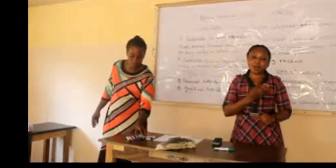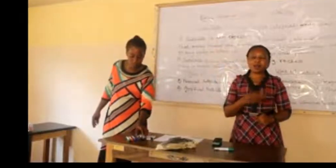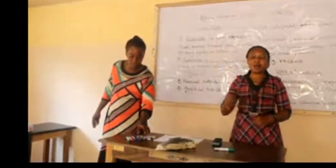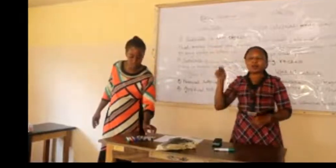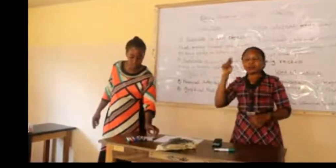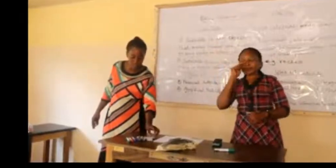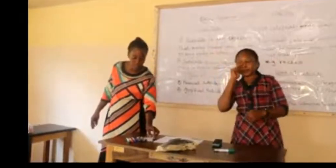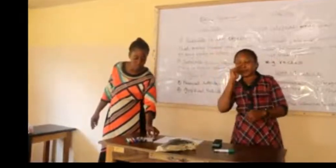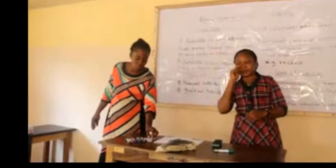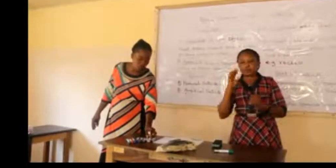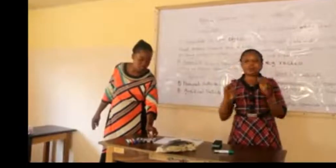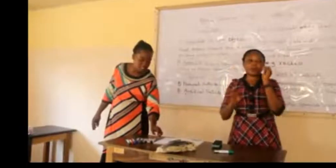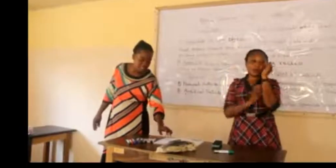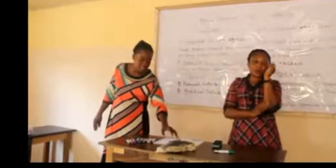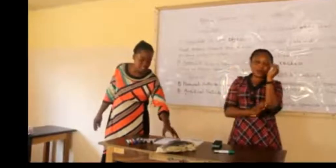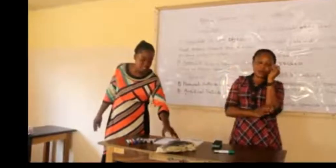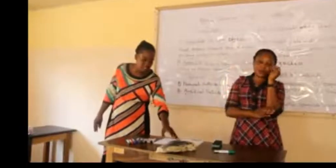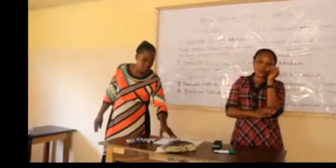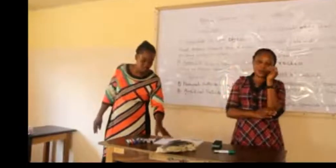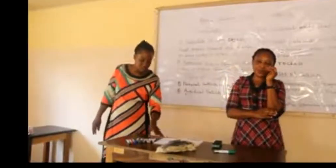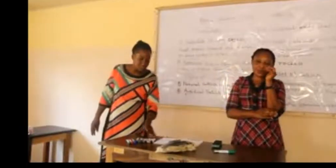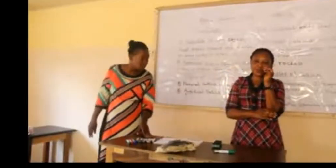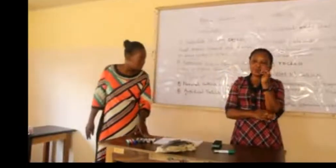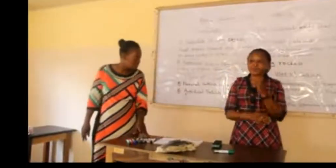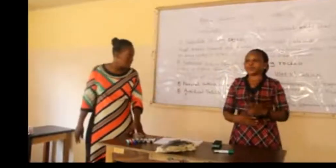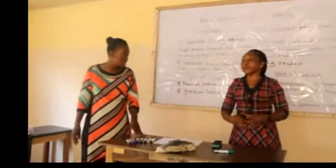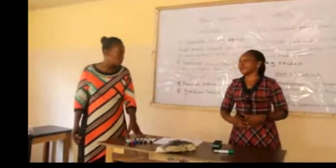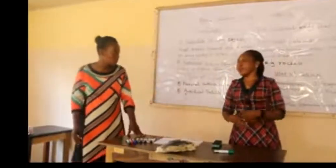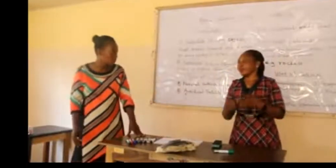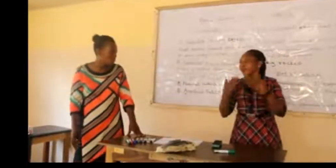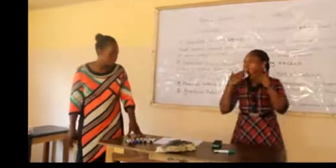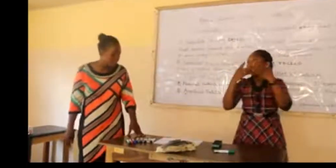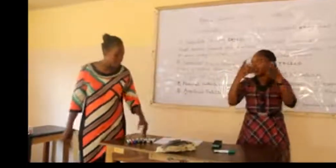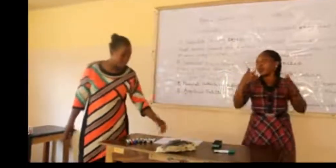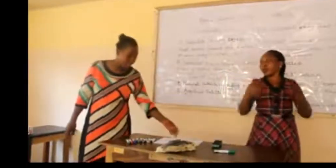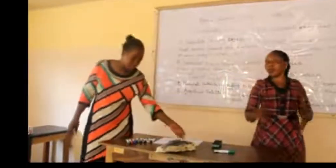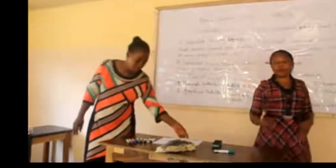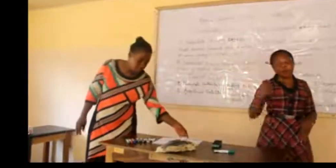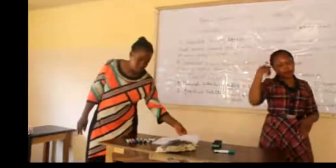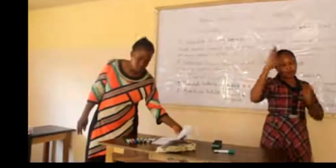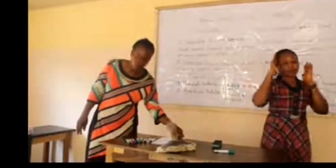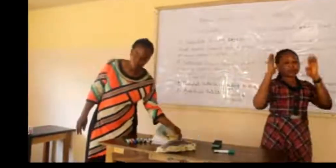afternoon. Till we meet again next week. Thank you for paying attention.